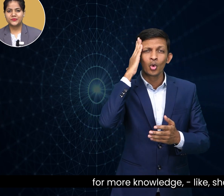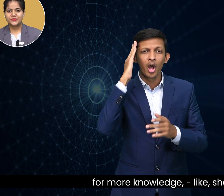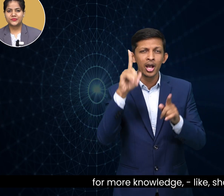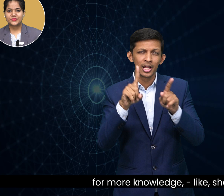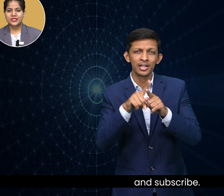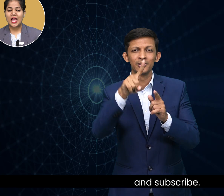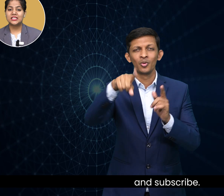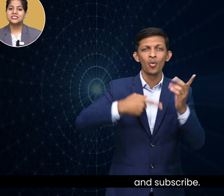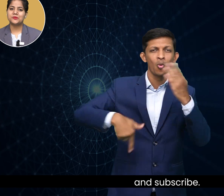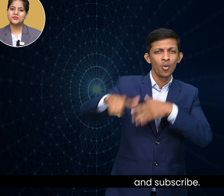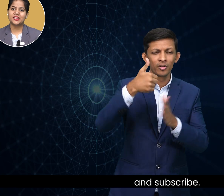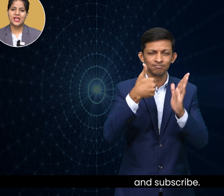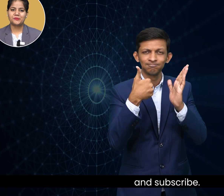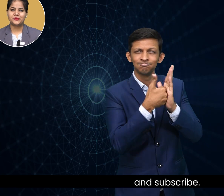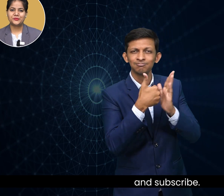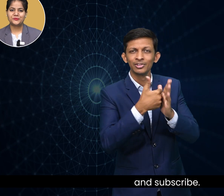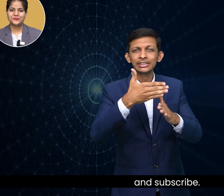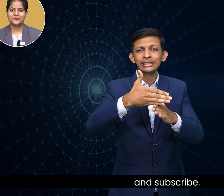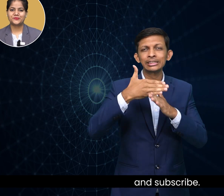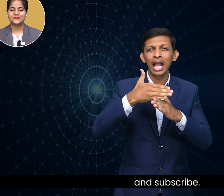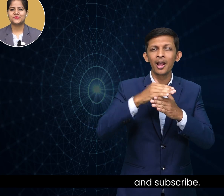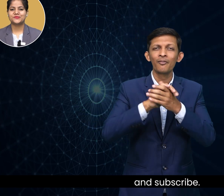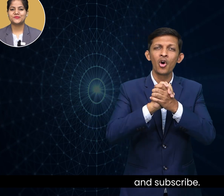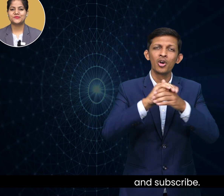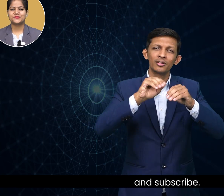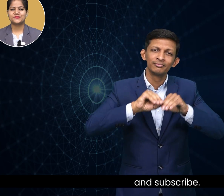share and subscribe.